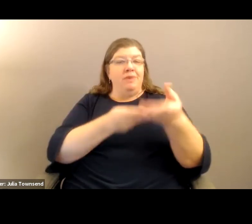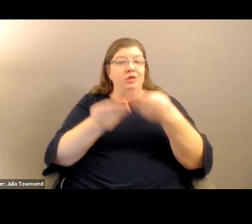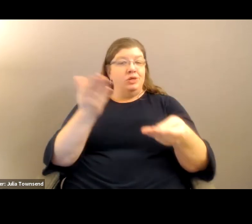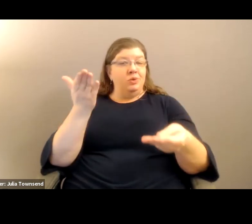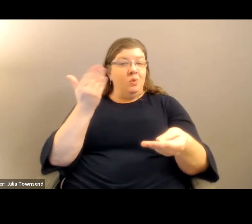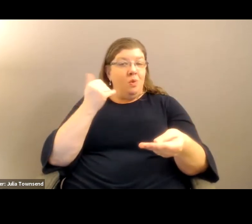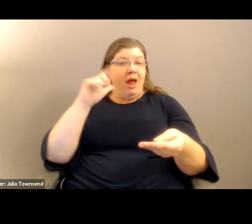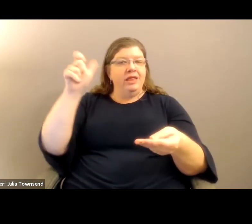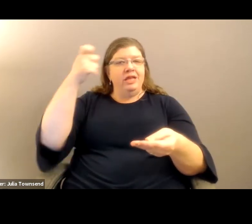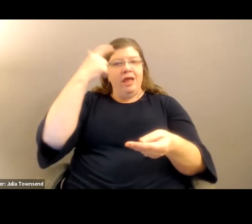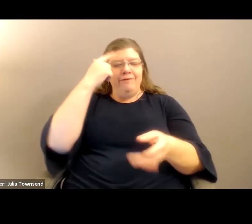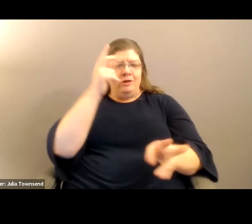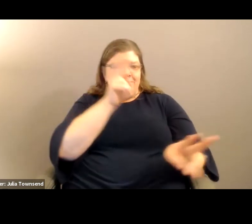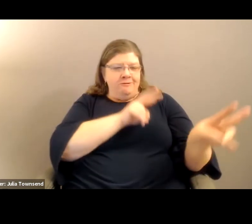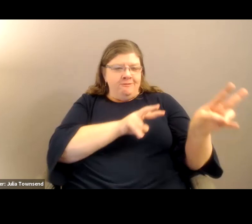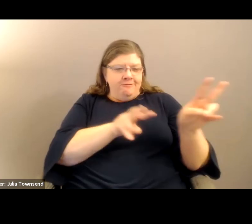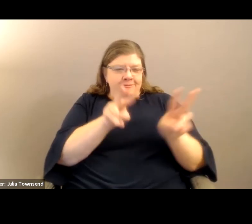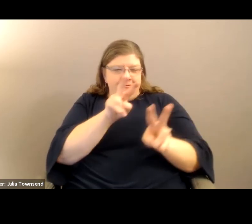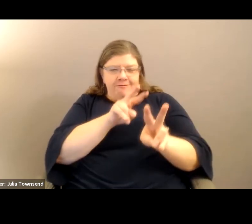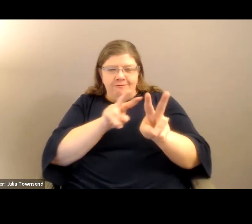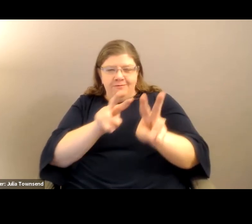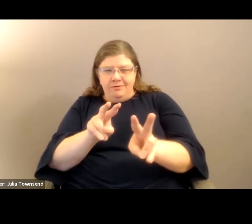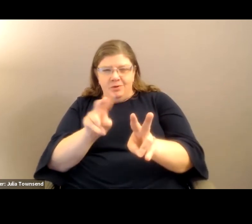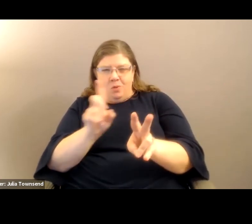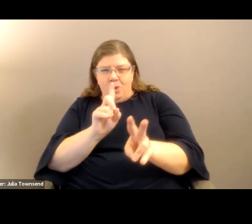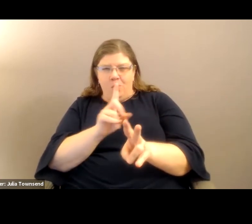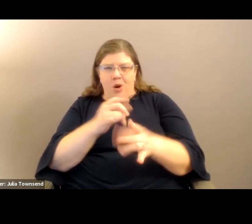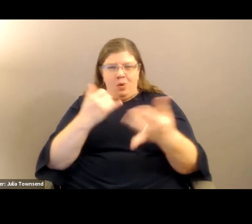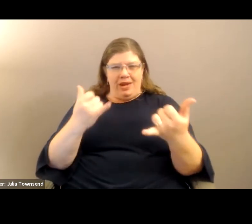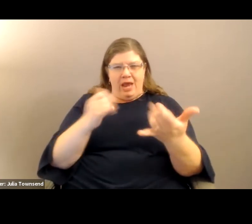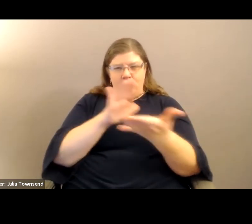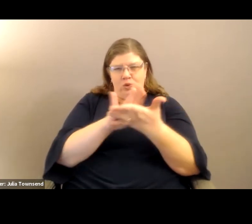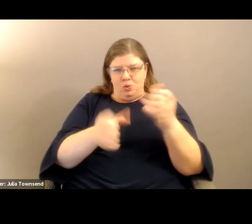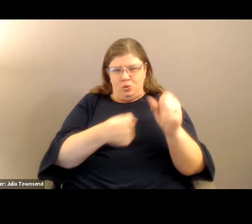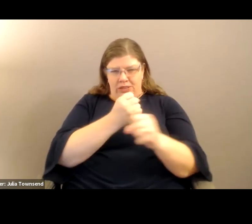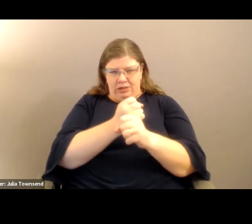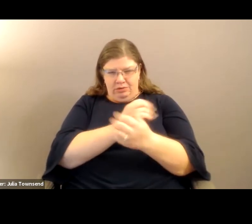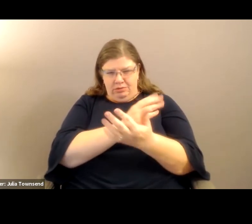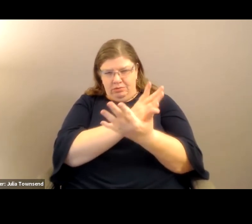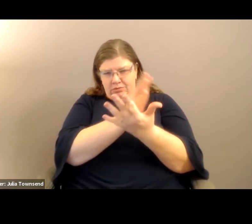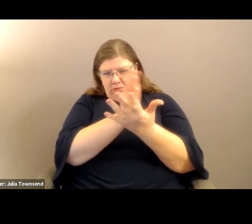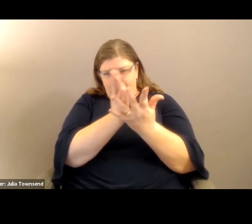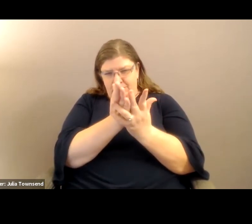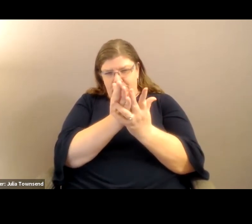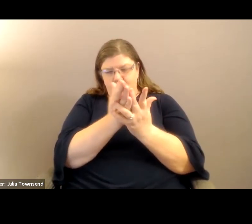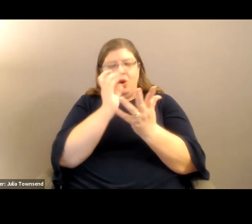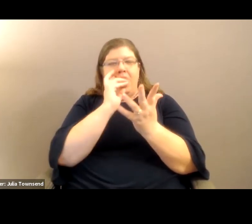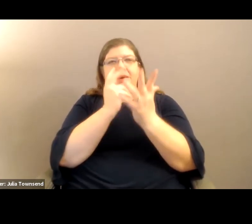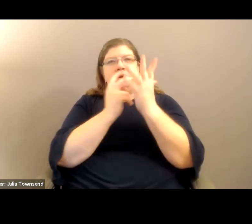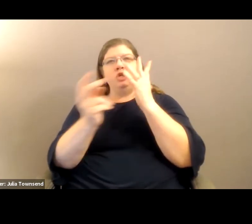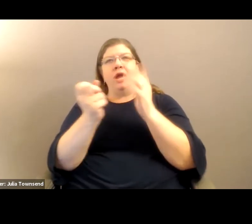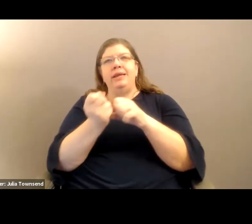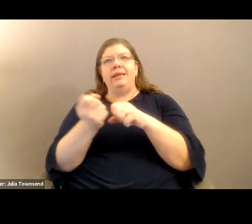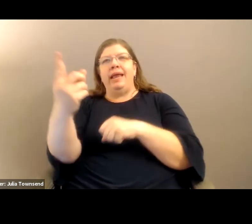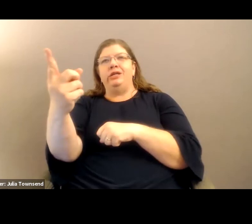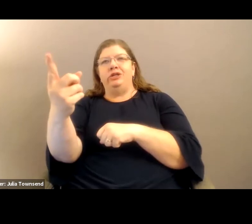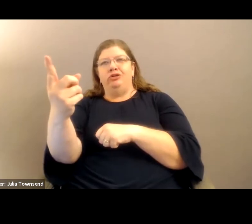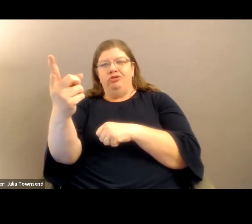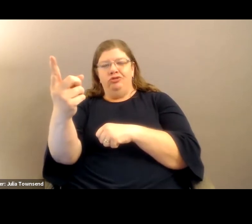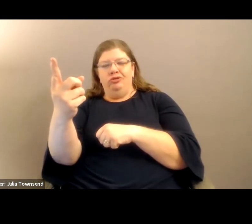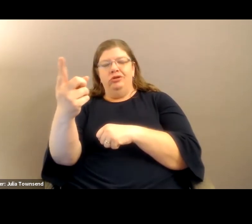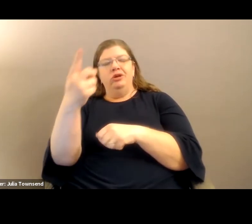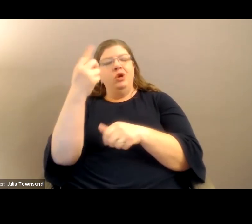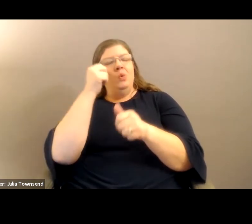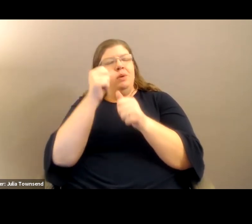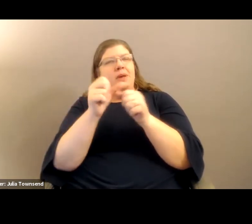is looking at where we are right here in the school year and trying to project next year, kind of keeping in